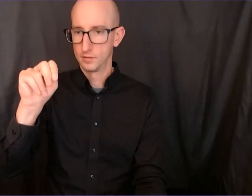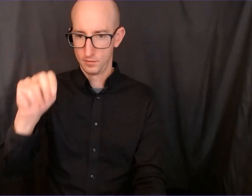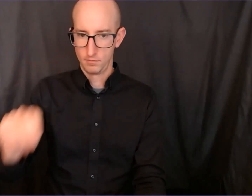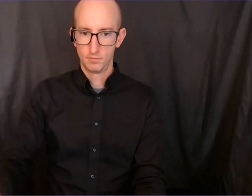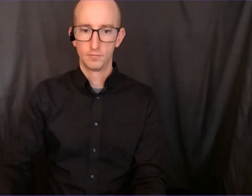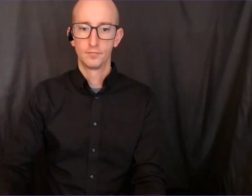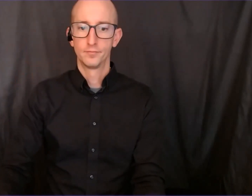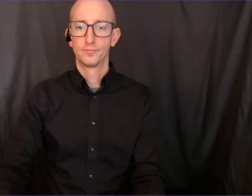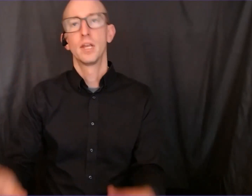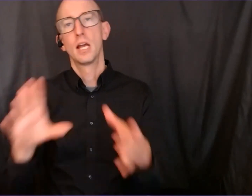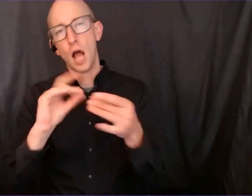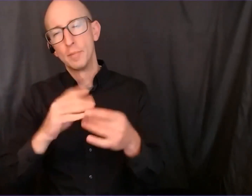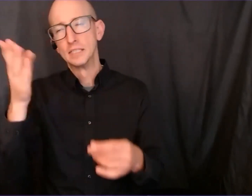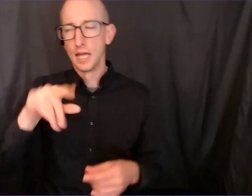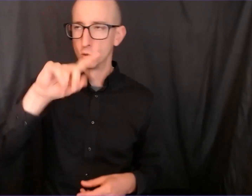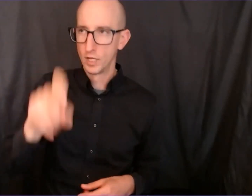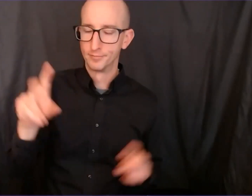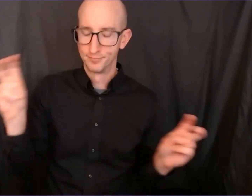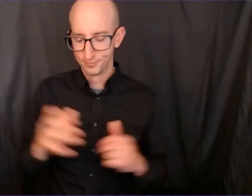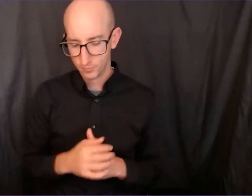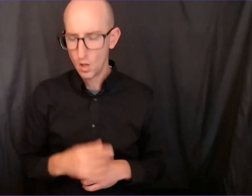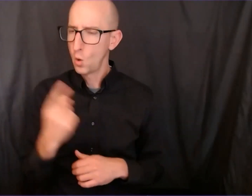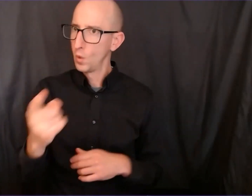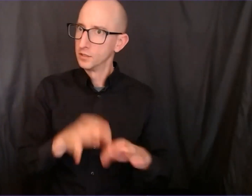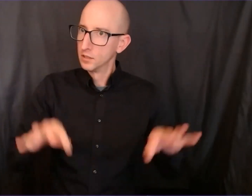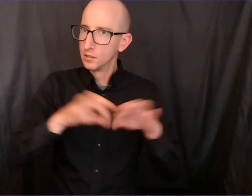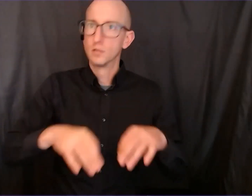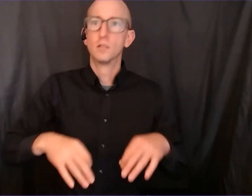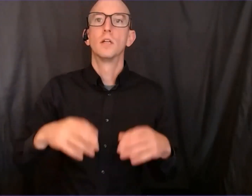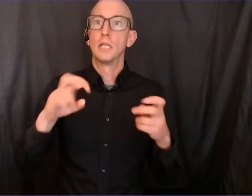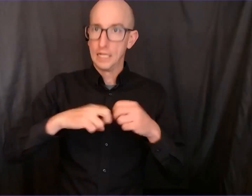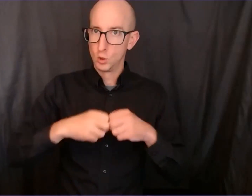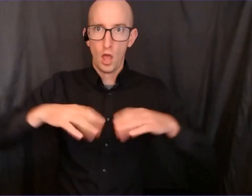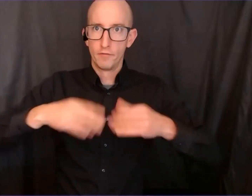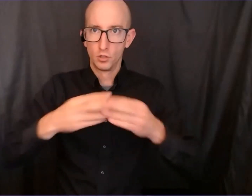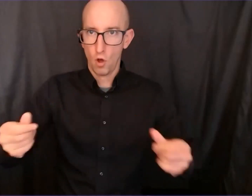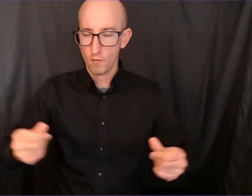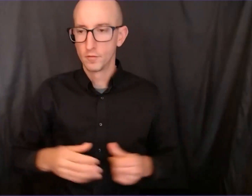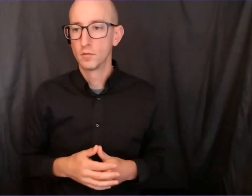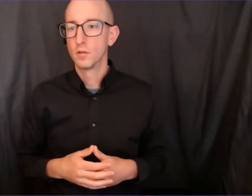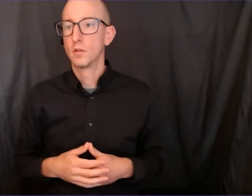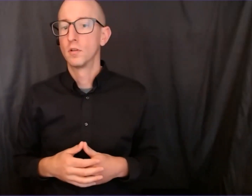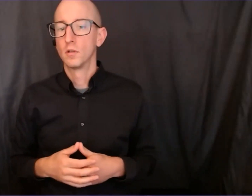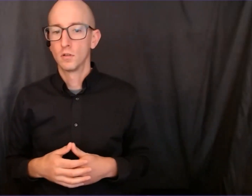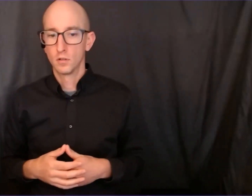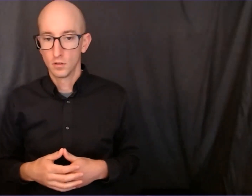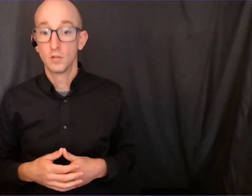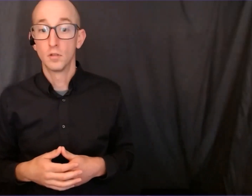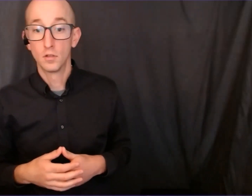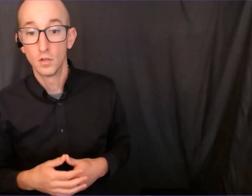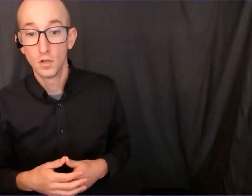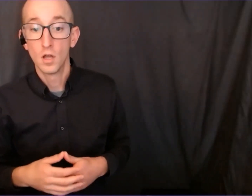Comment / question. One significant unresolved issue remains significance thresholds for triggering MEPA